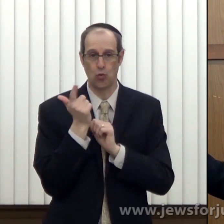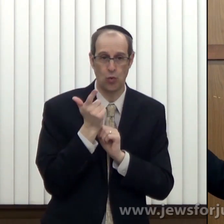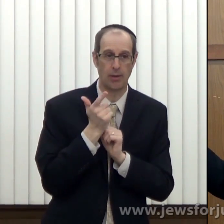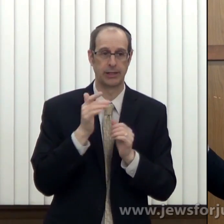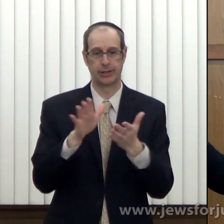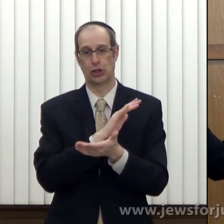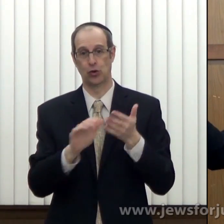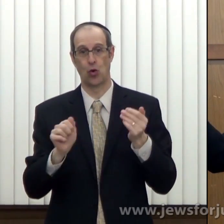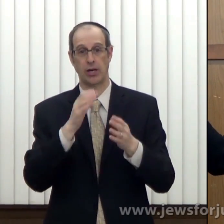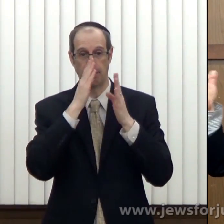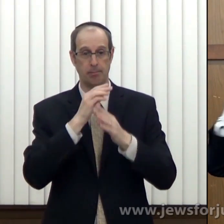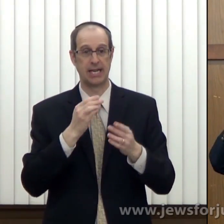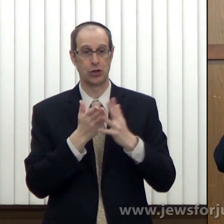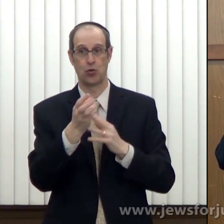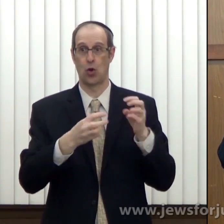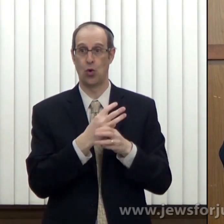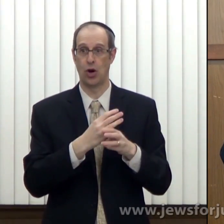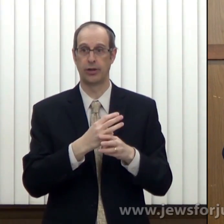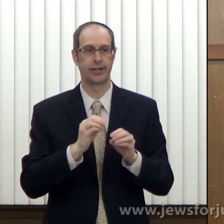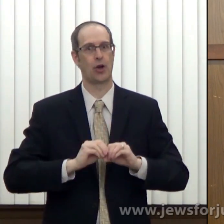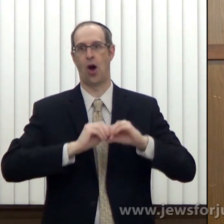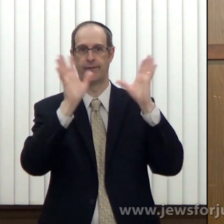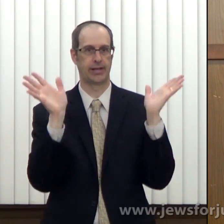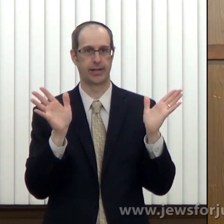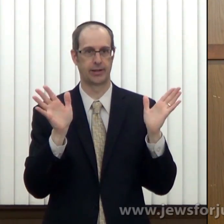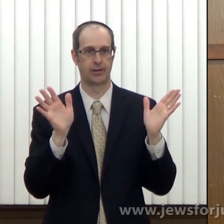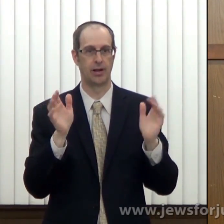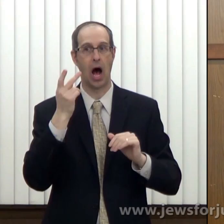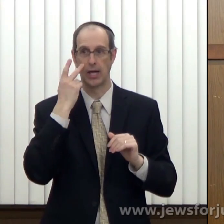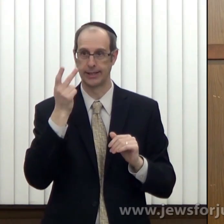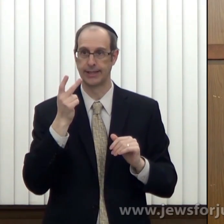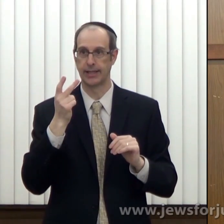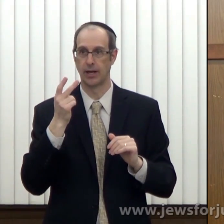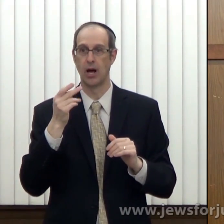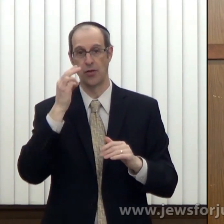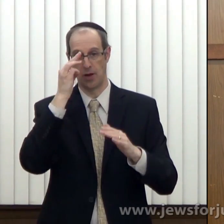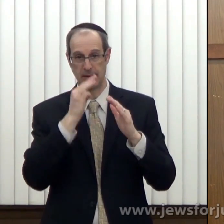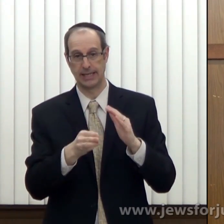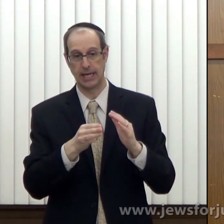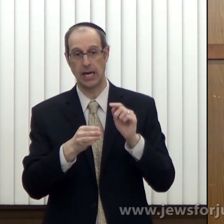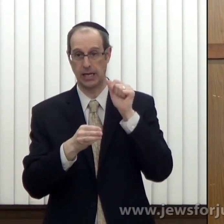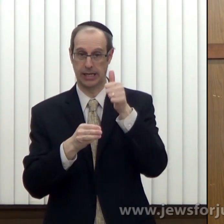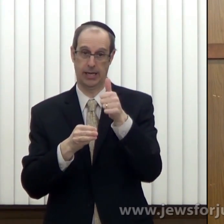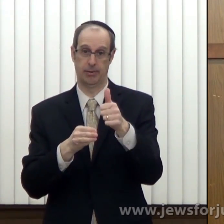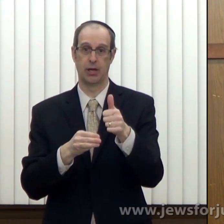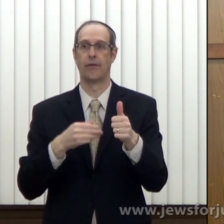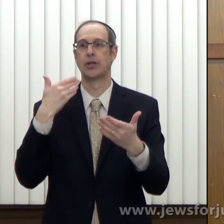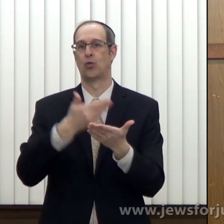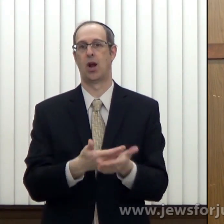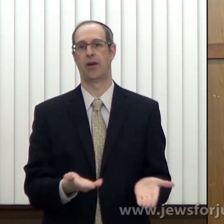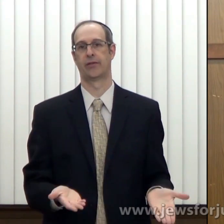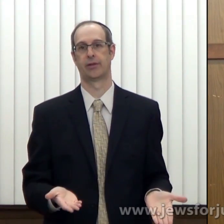world. That's pretty obvious. I'll see that the Messiah has come.